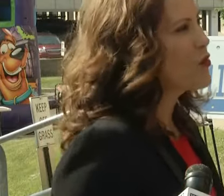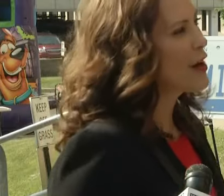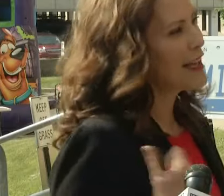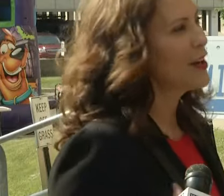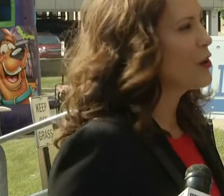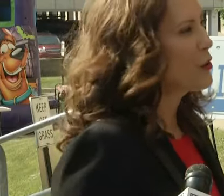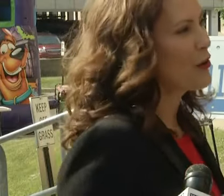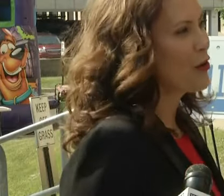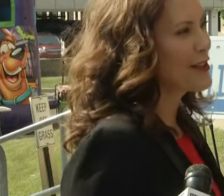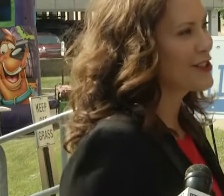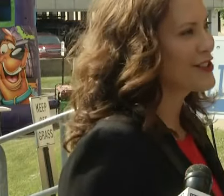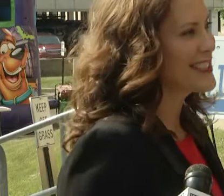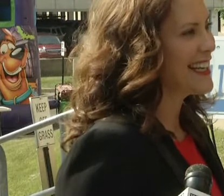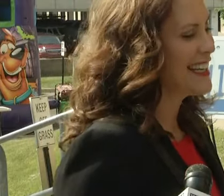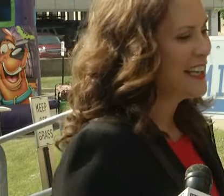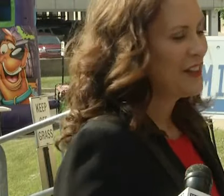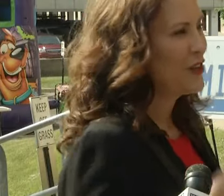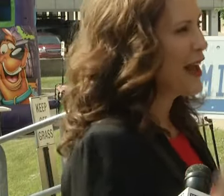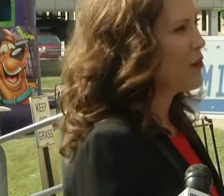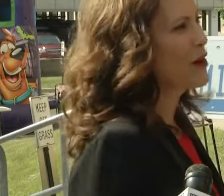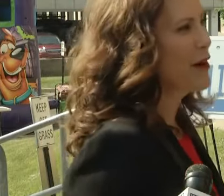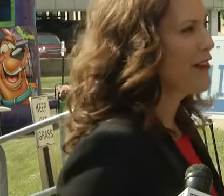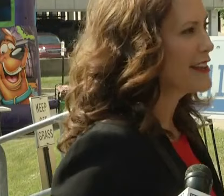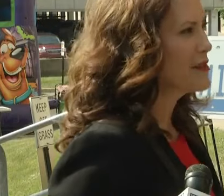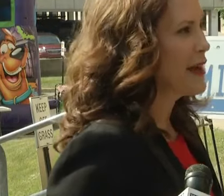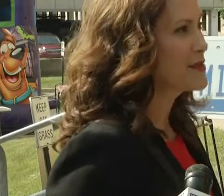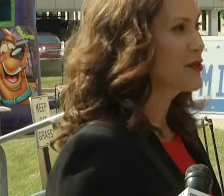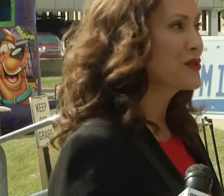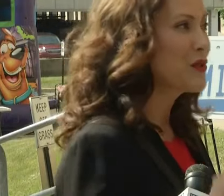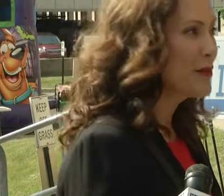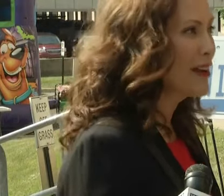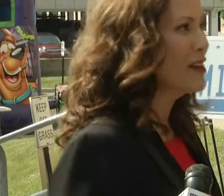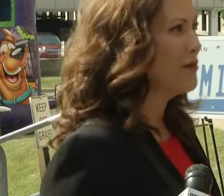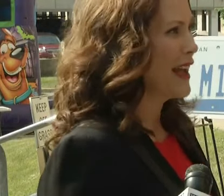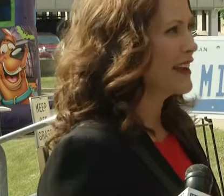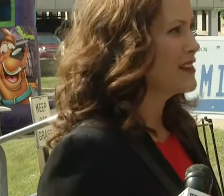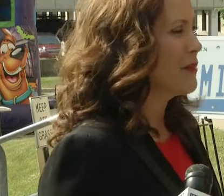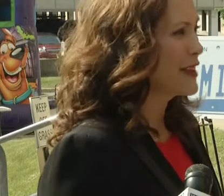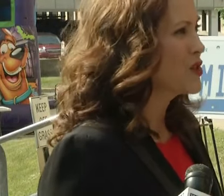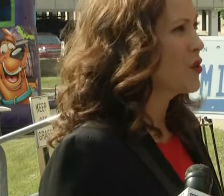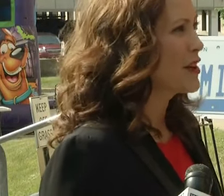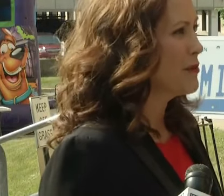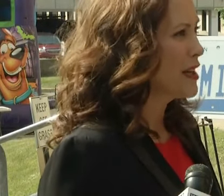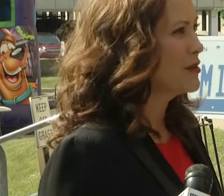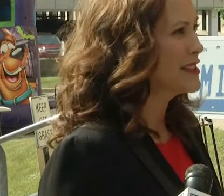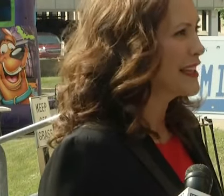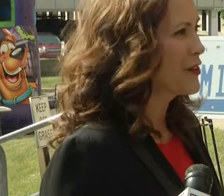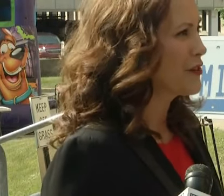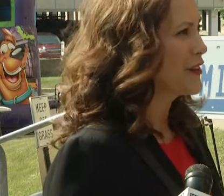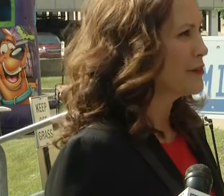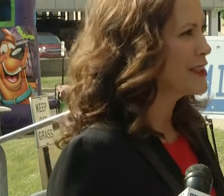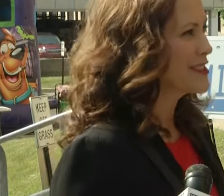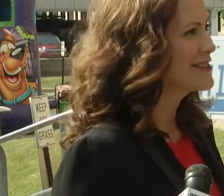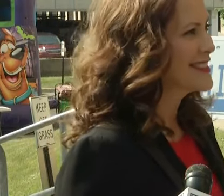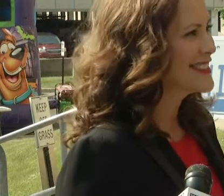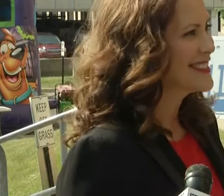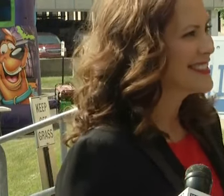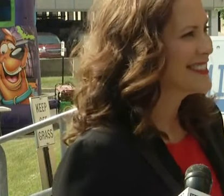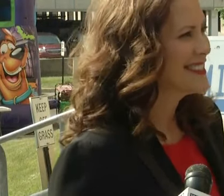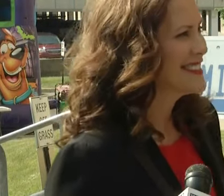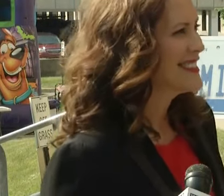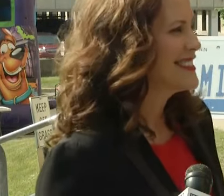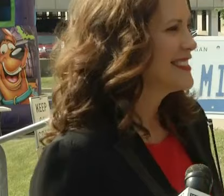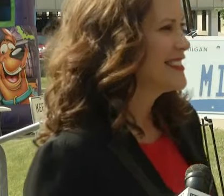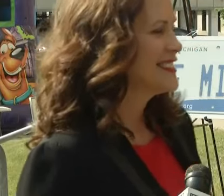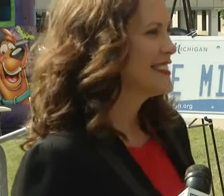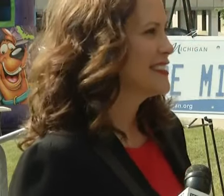talk to anyone here or across our state, they're not worried about vaccine passports. They're worried about getting back to work and being able to take care of their families. What are you